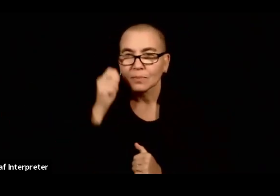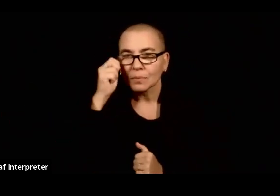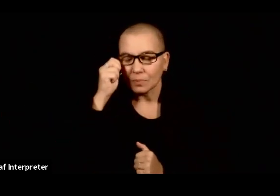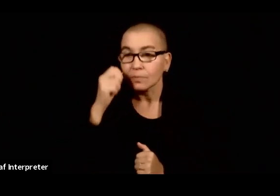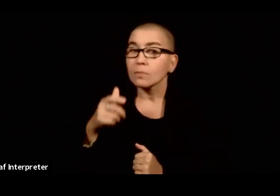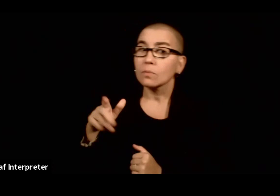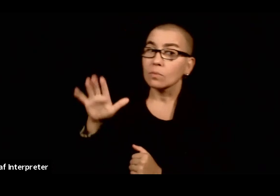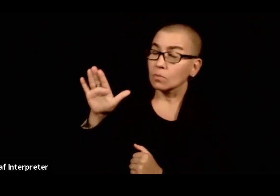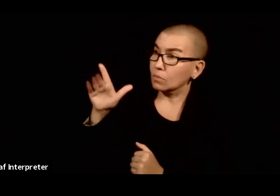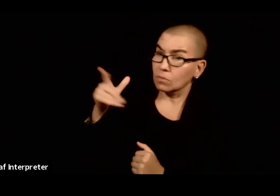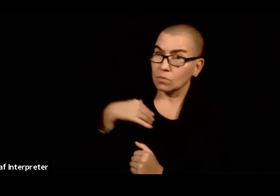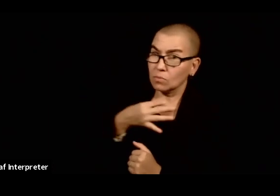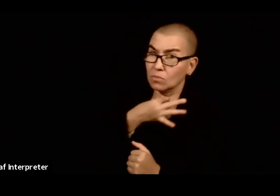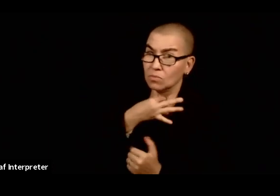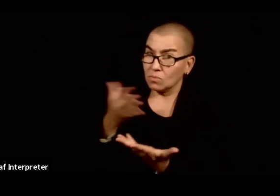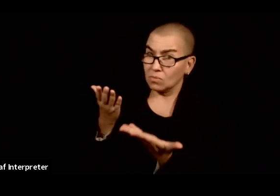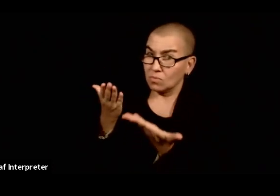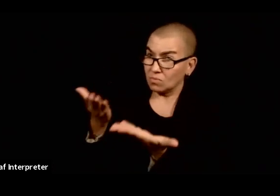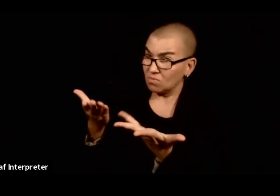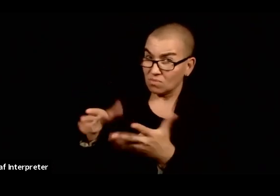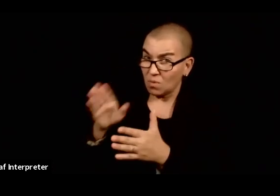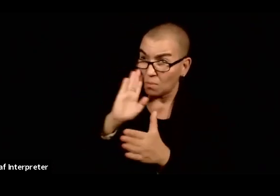reopen visitors?